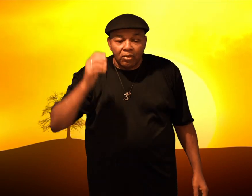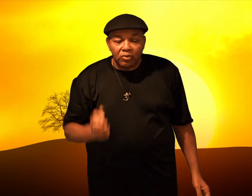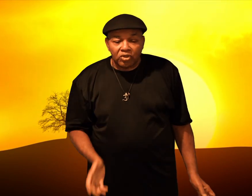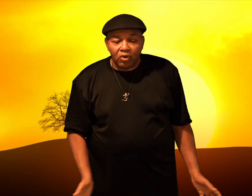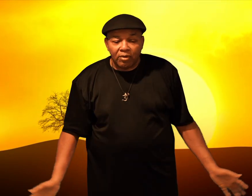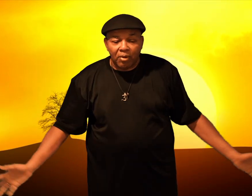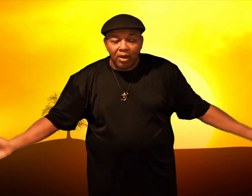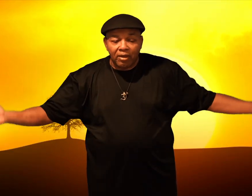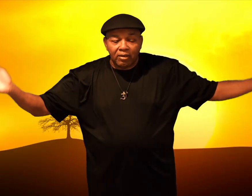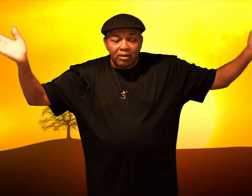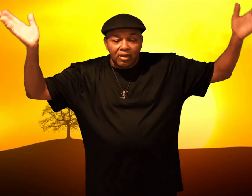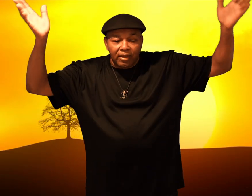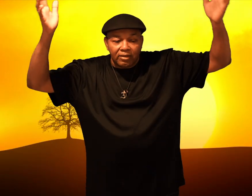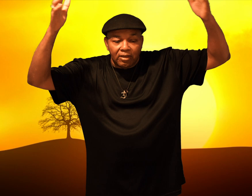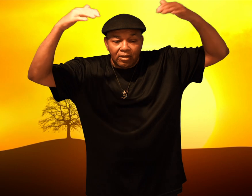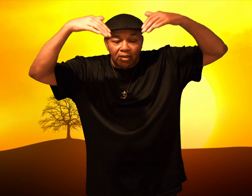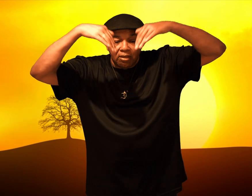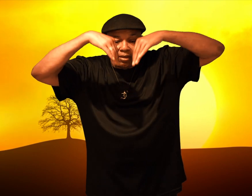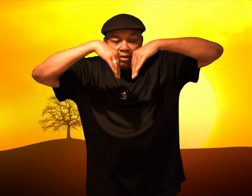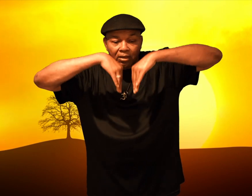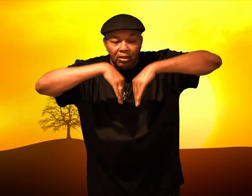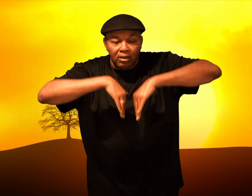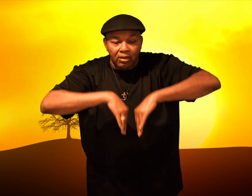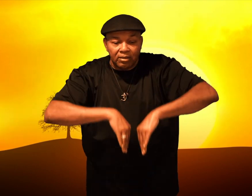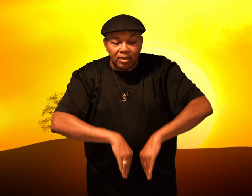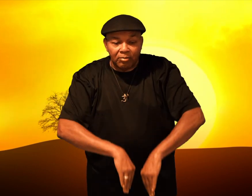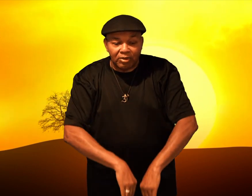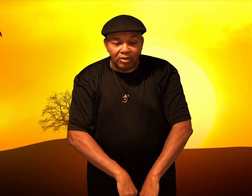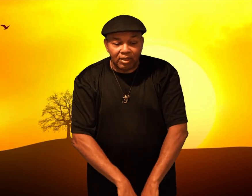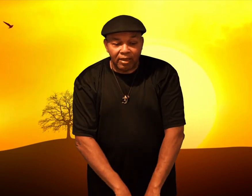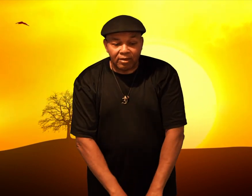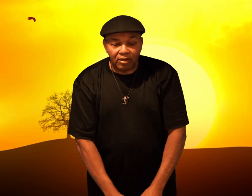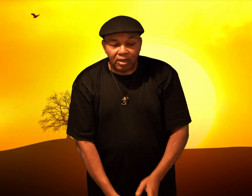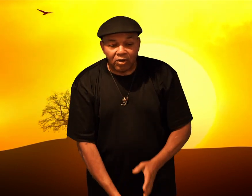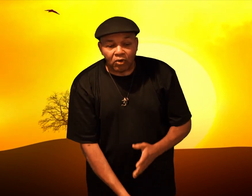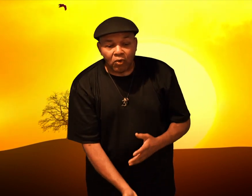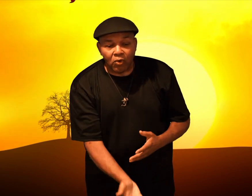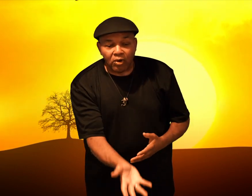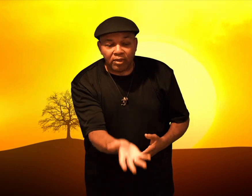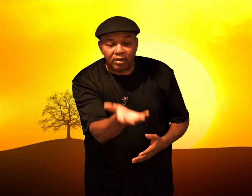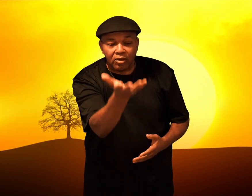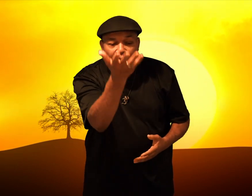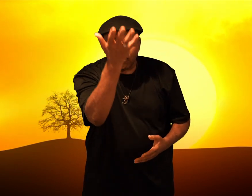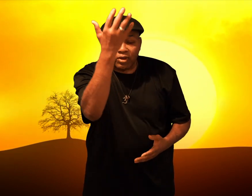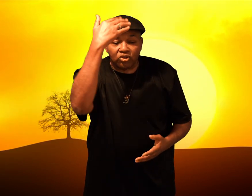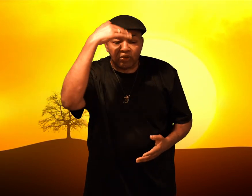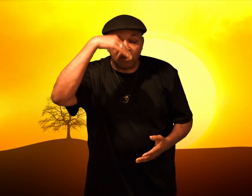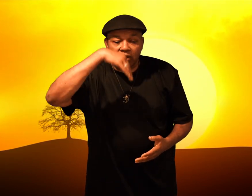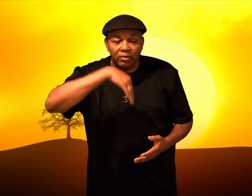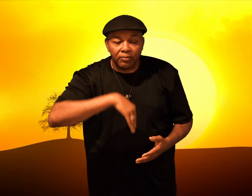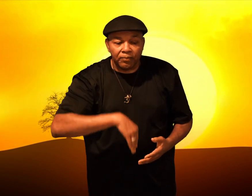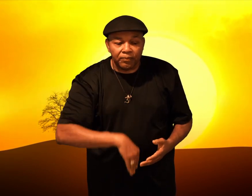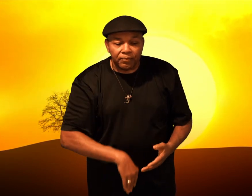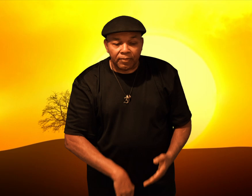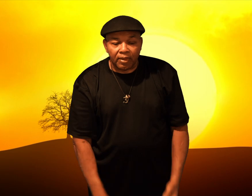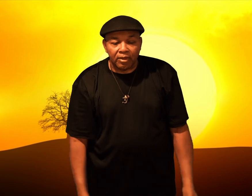We started by connecting deep into that inner core, that inner region. As we